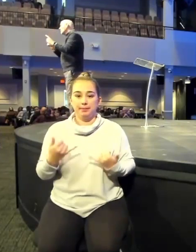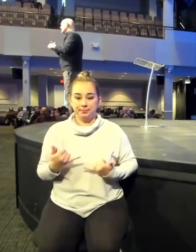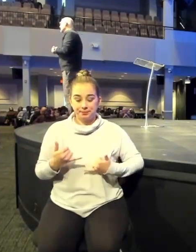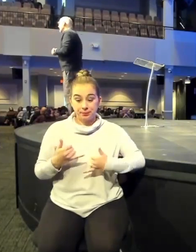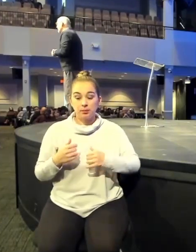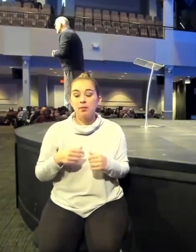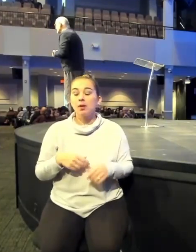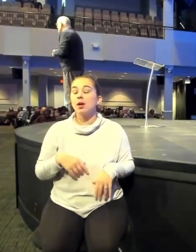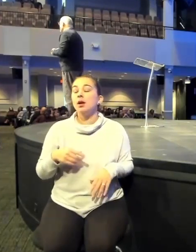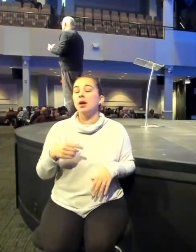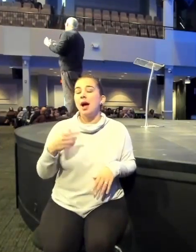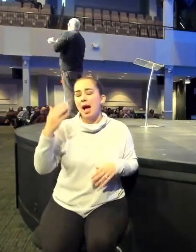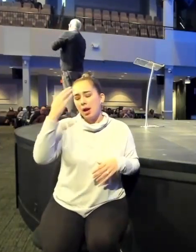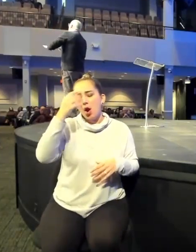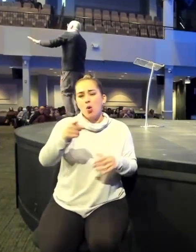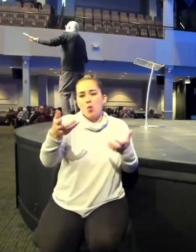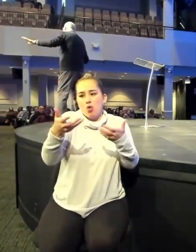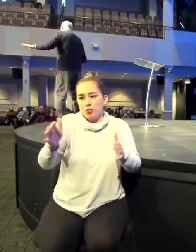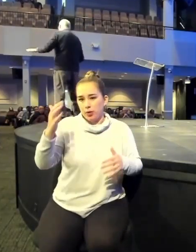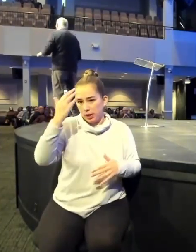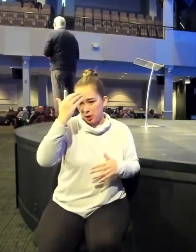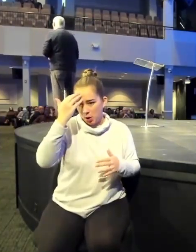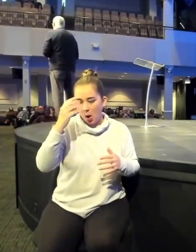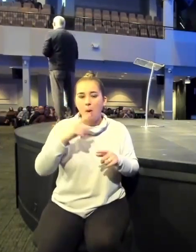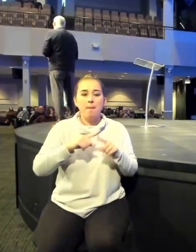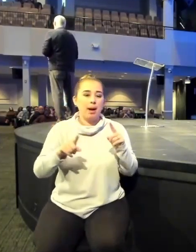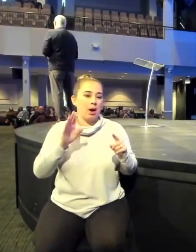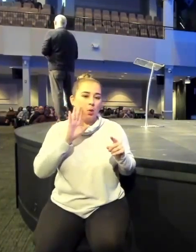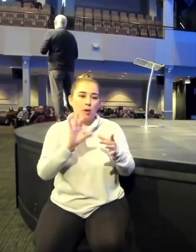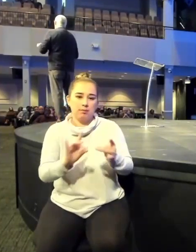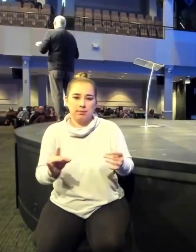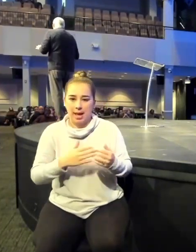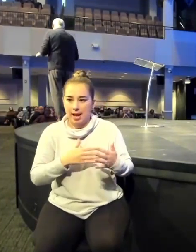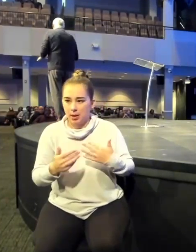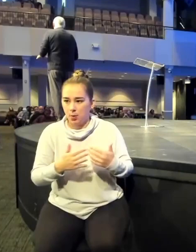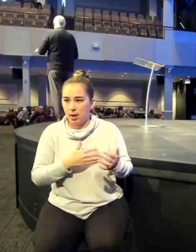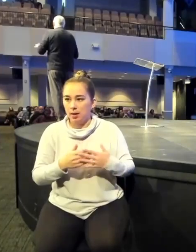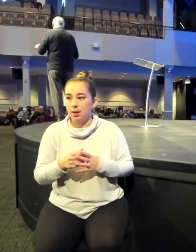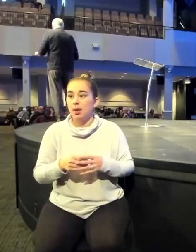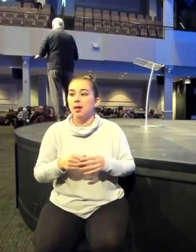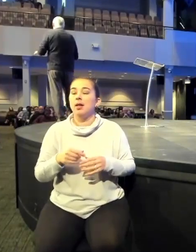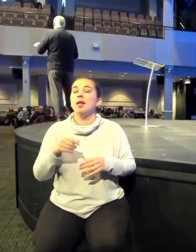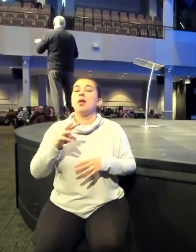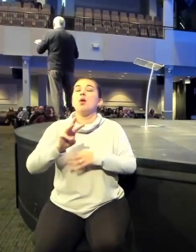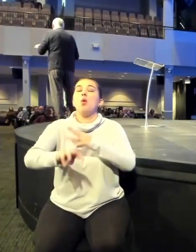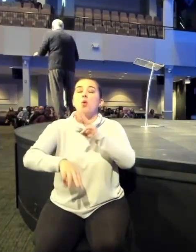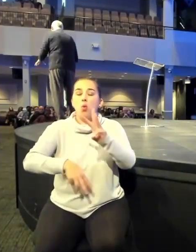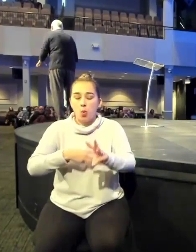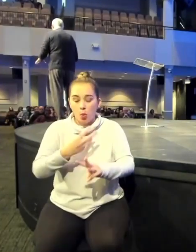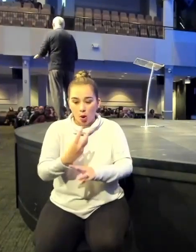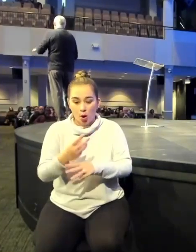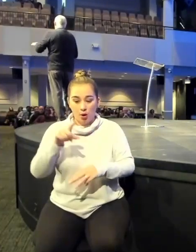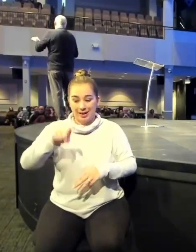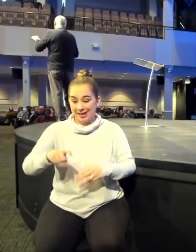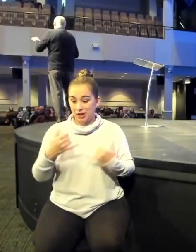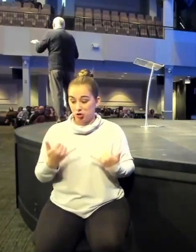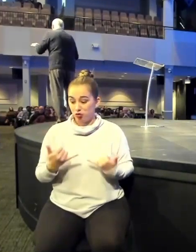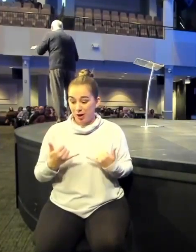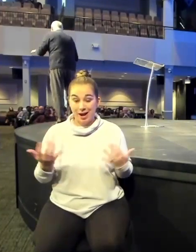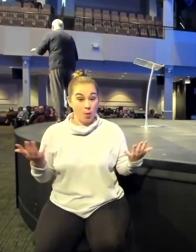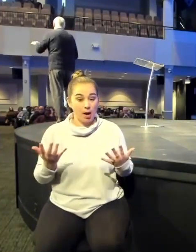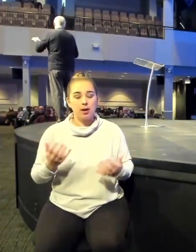you know this, but I want to say something that we all know today. What our world needs right now